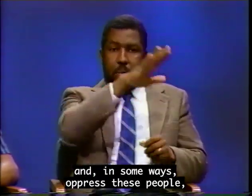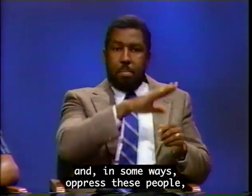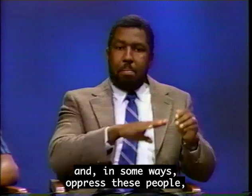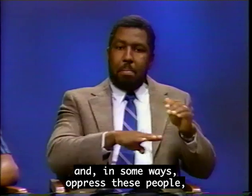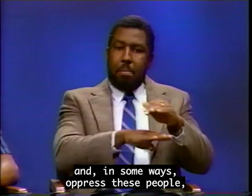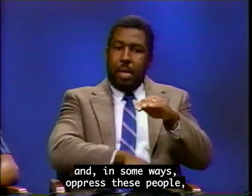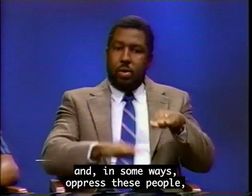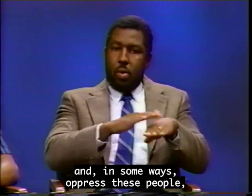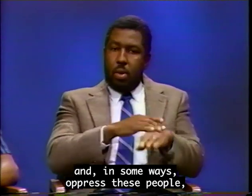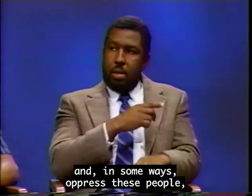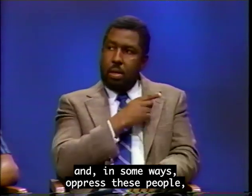people